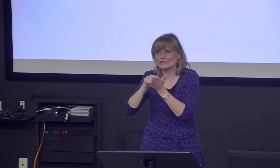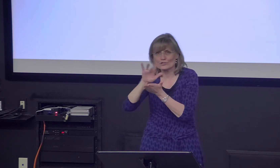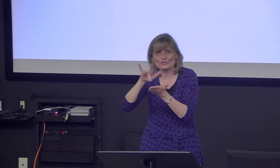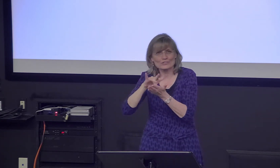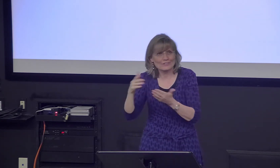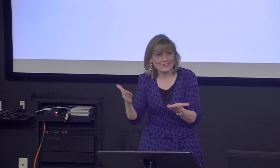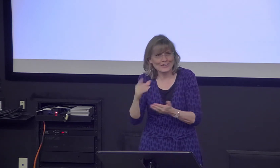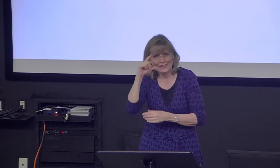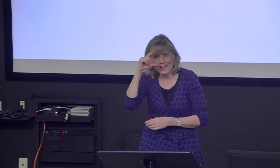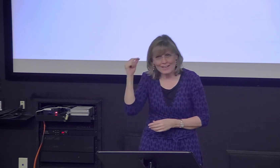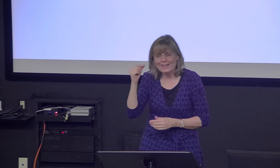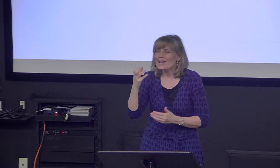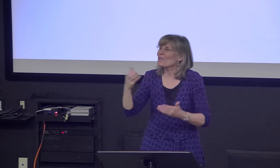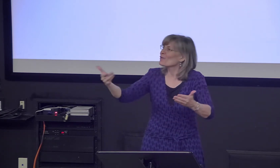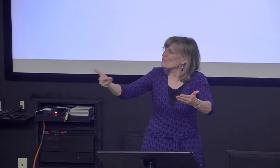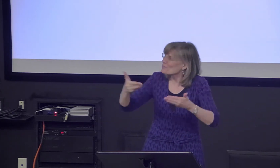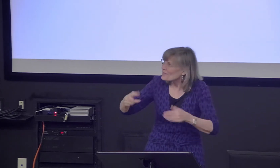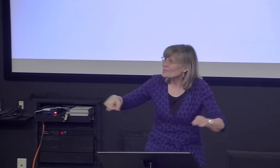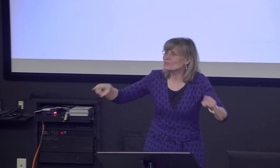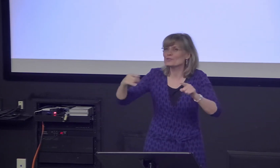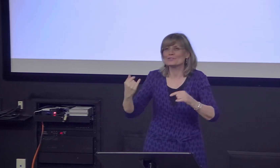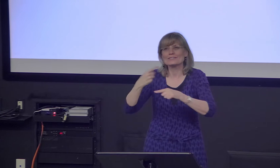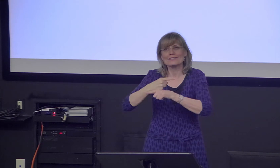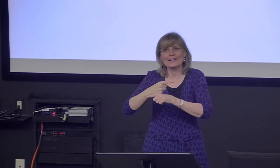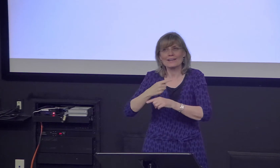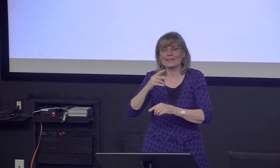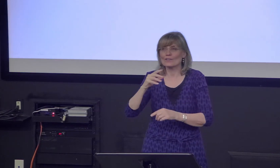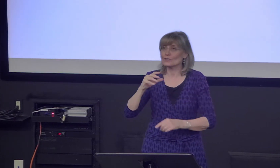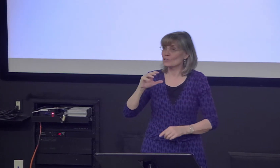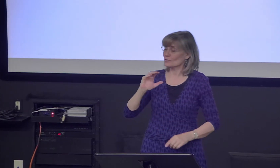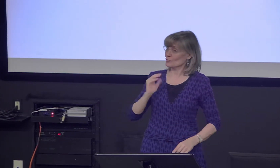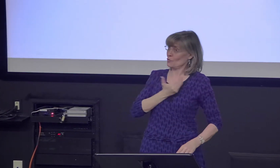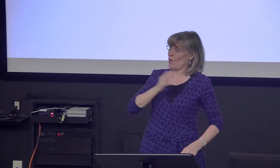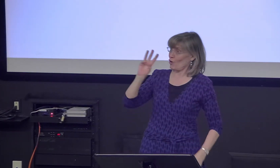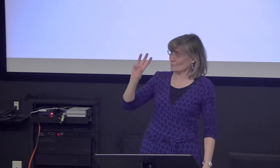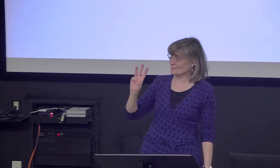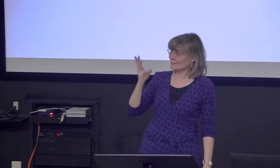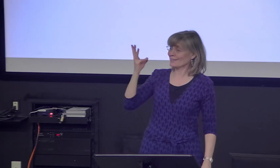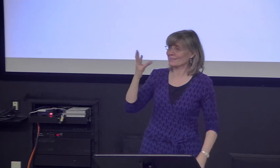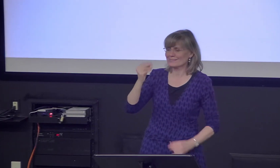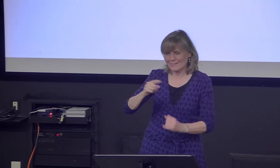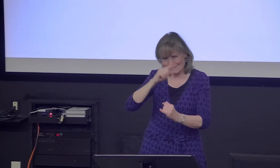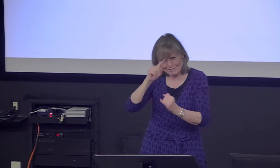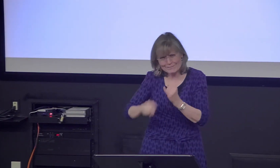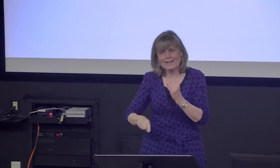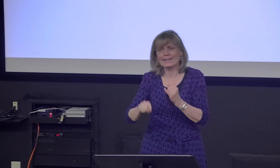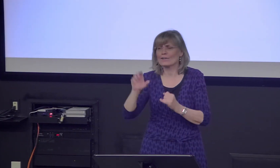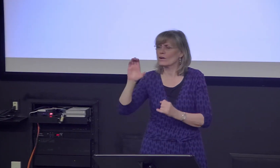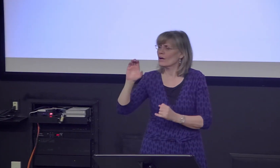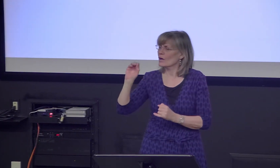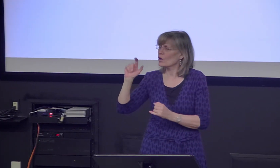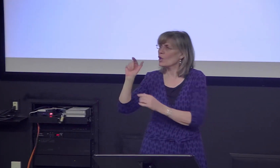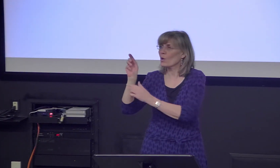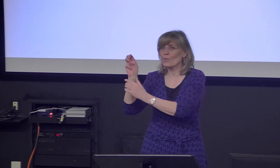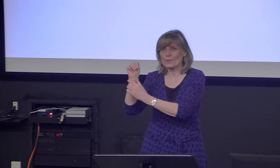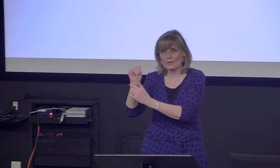and Transliteration Research Center. I would like to welcome you this afternoon to our sixth and final